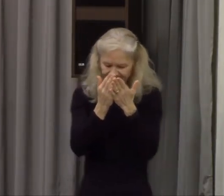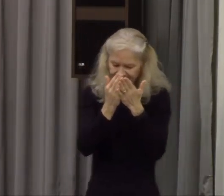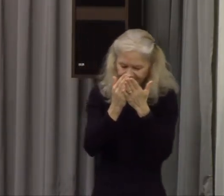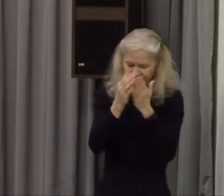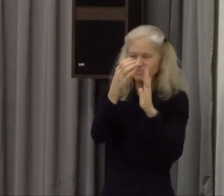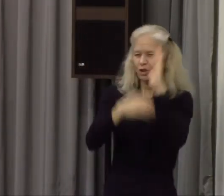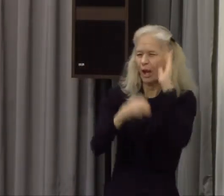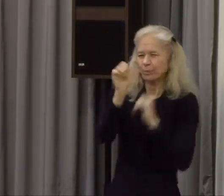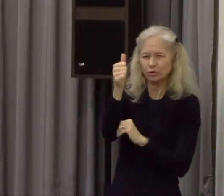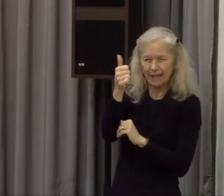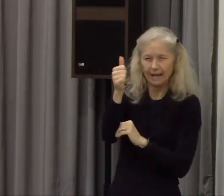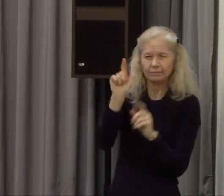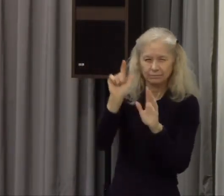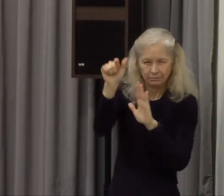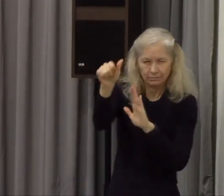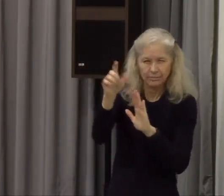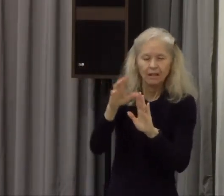children, were believing on him.